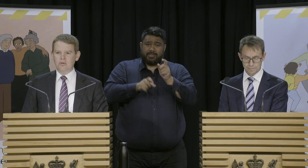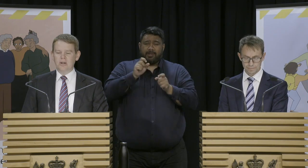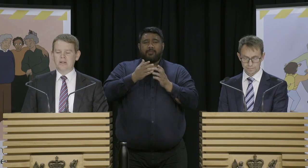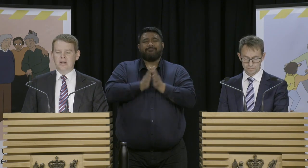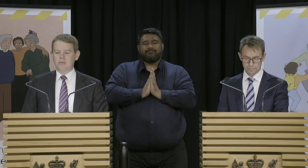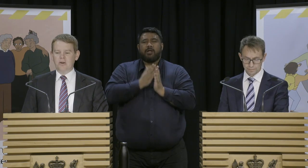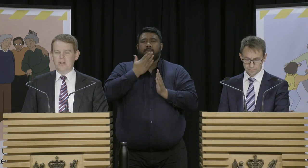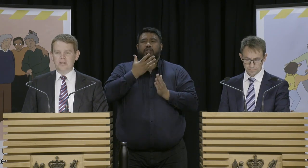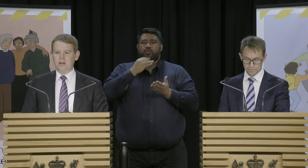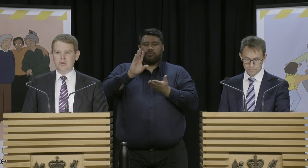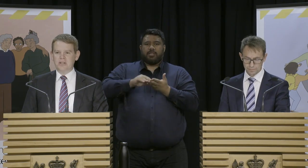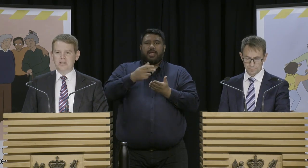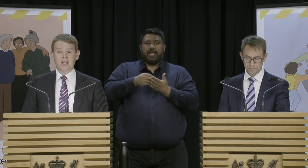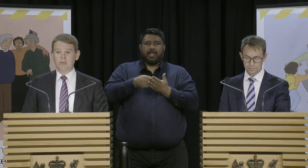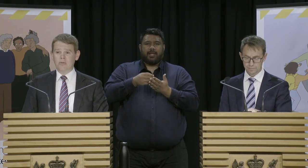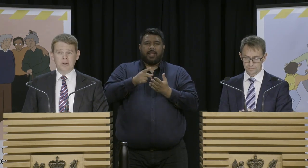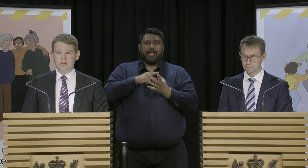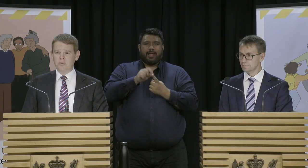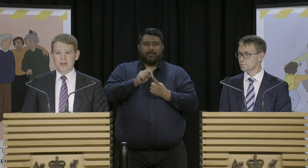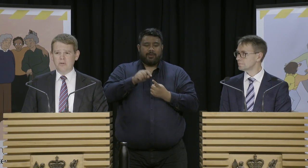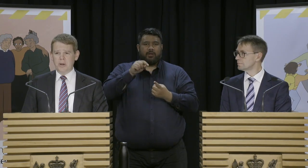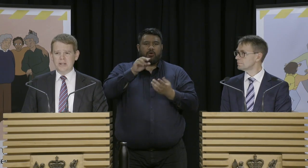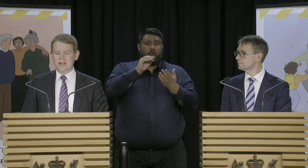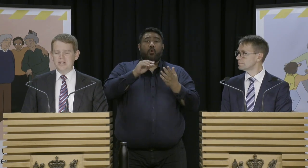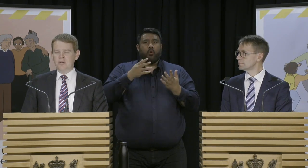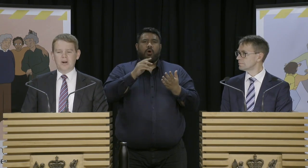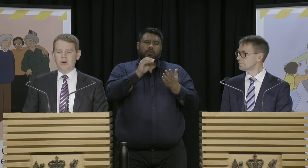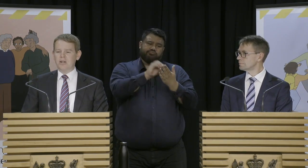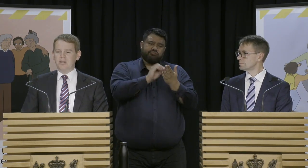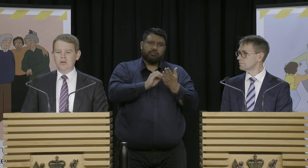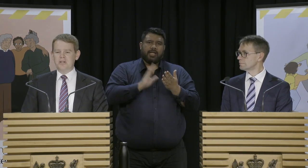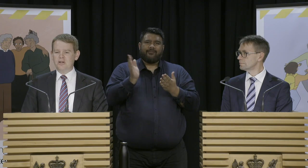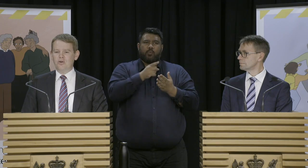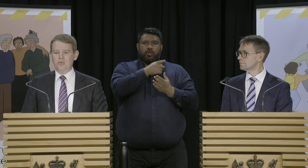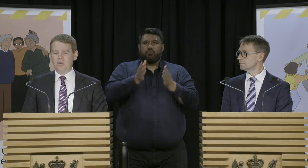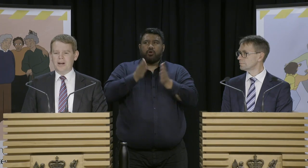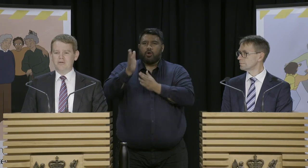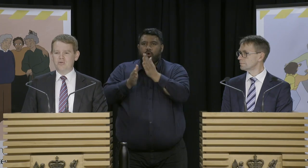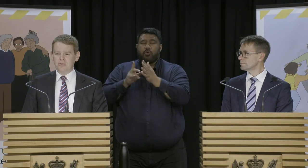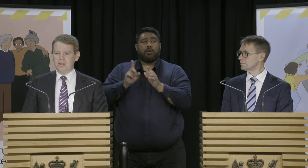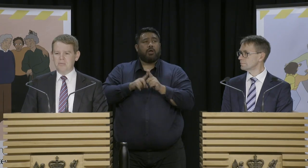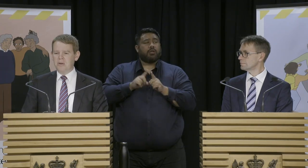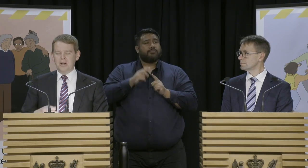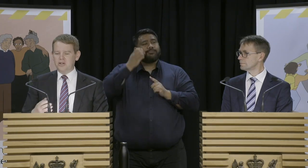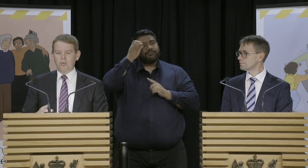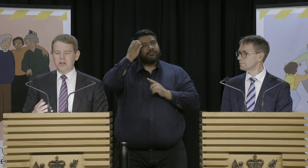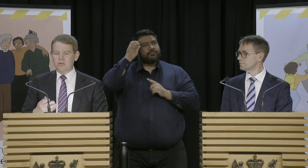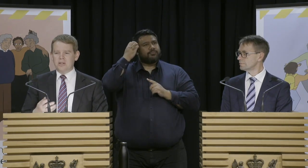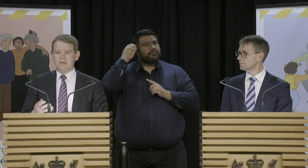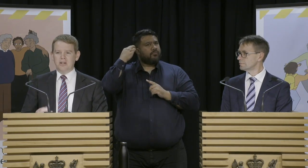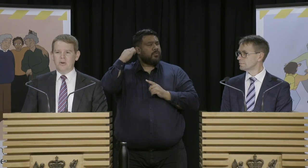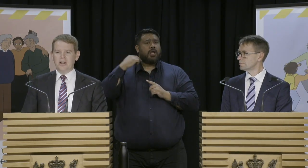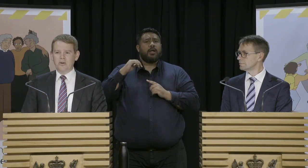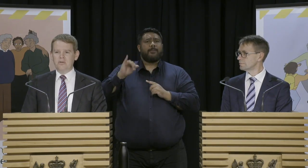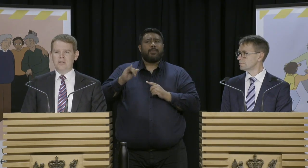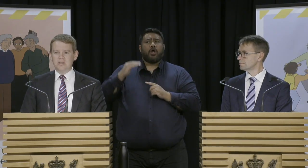you can do to keep COVID out of the community, is to keep good records of where you've been. So for our elderly community who don't want to use